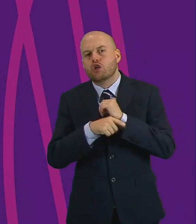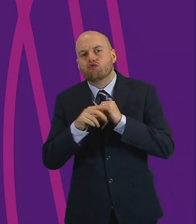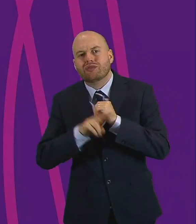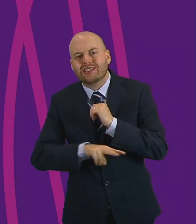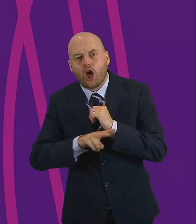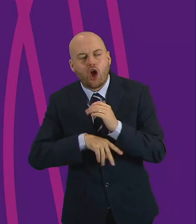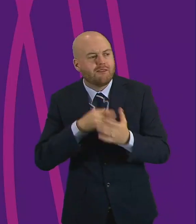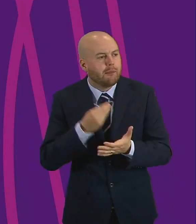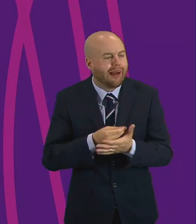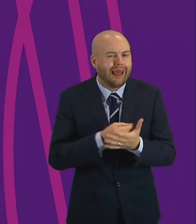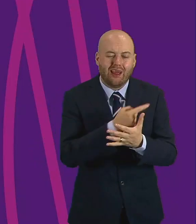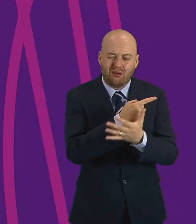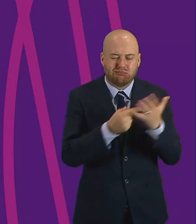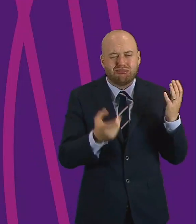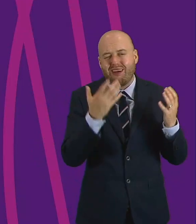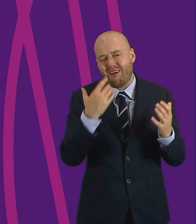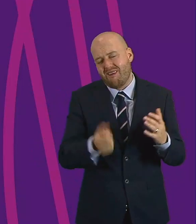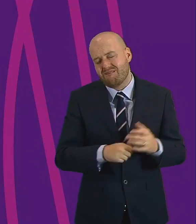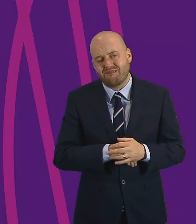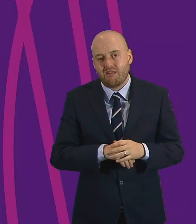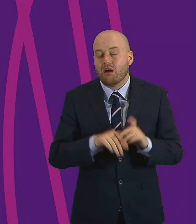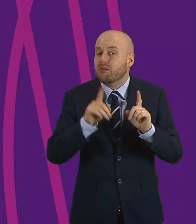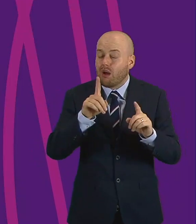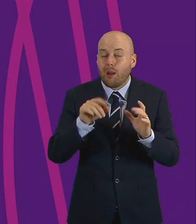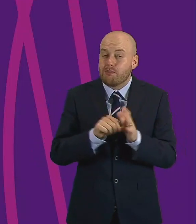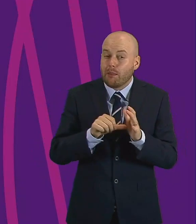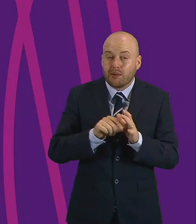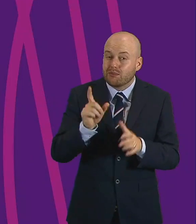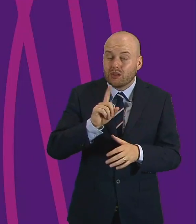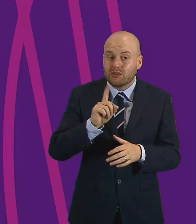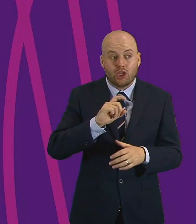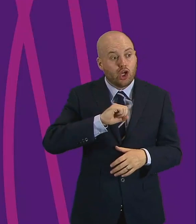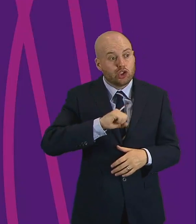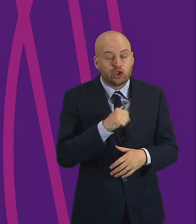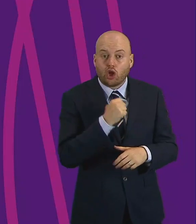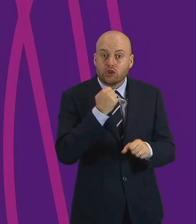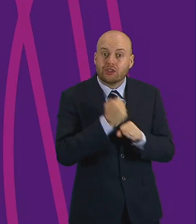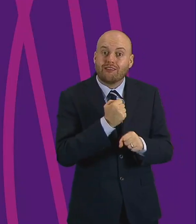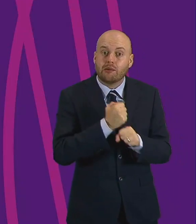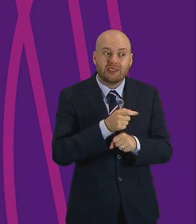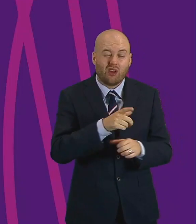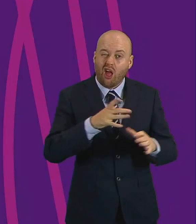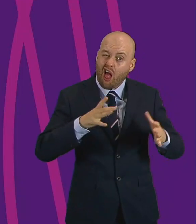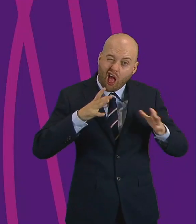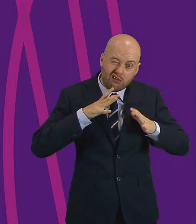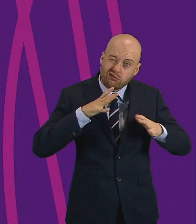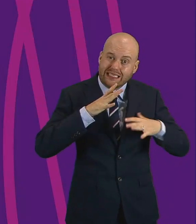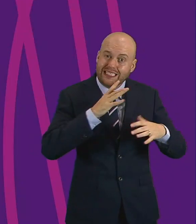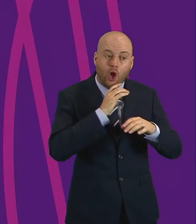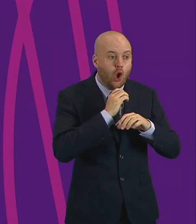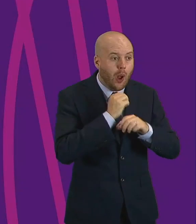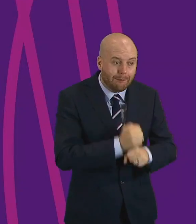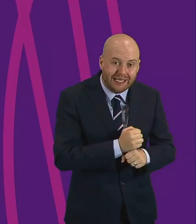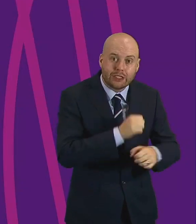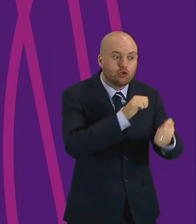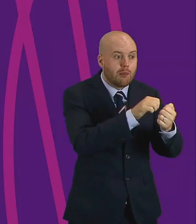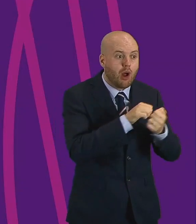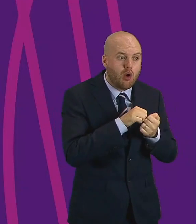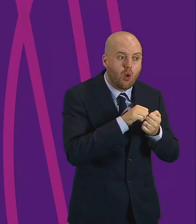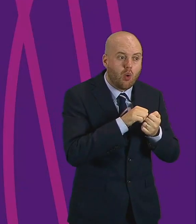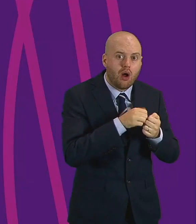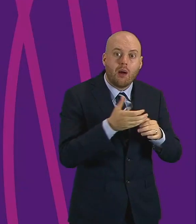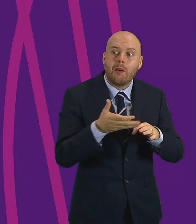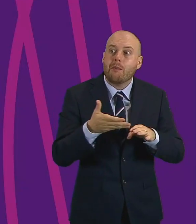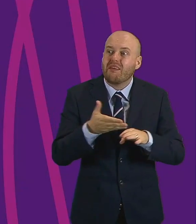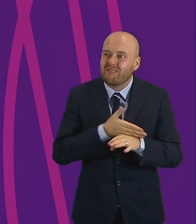problem is the Scottish government has already substantially committed this borrowing even before the virus struck.